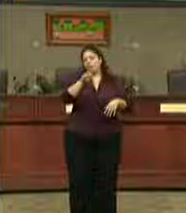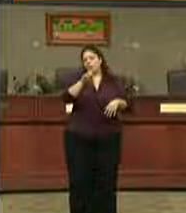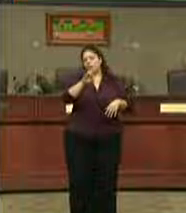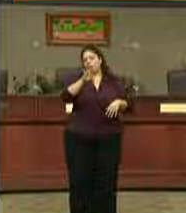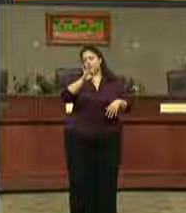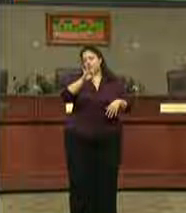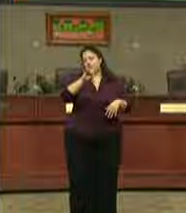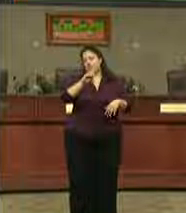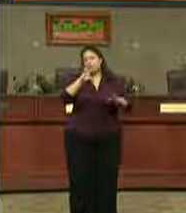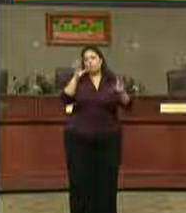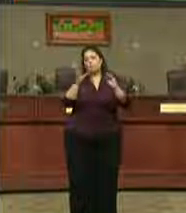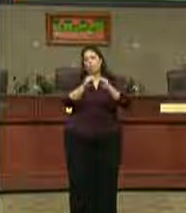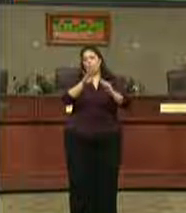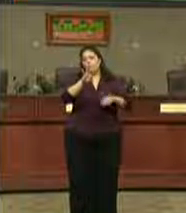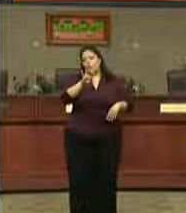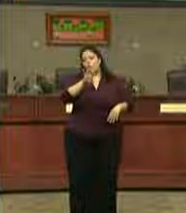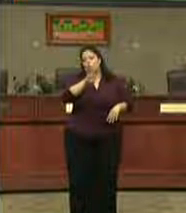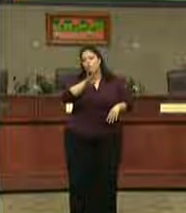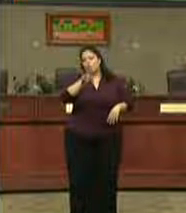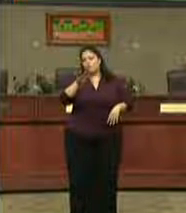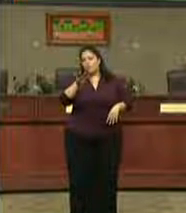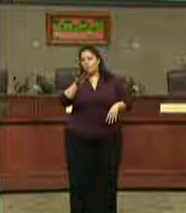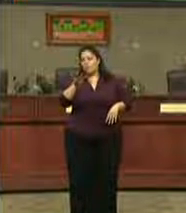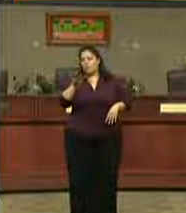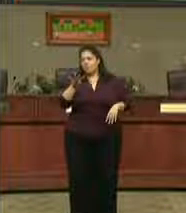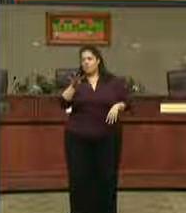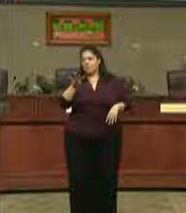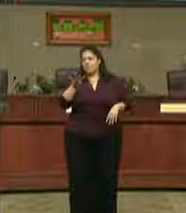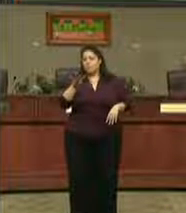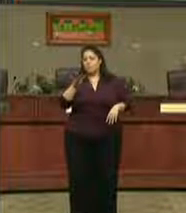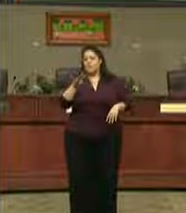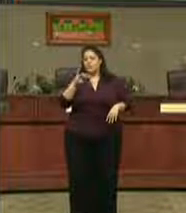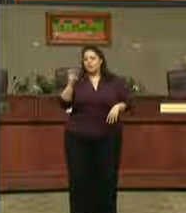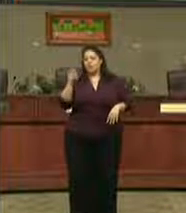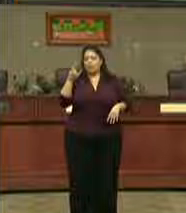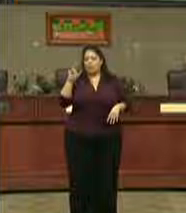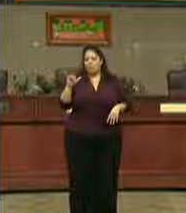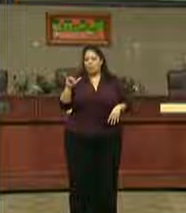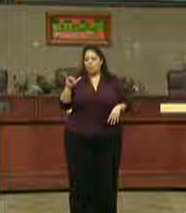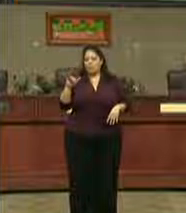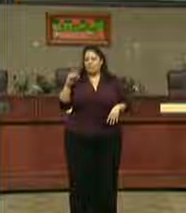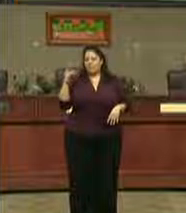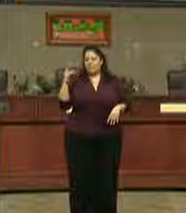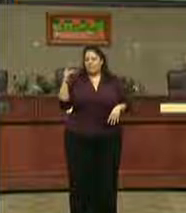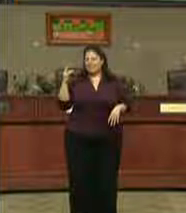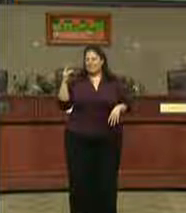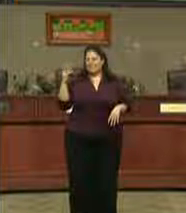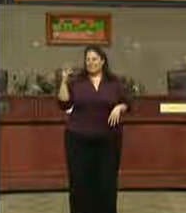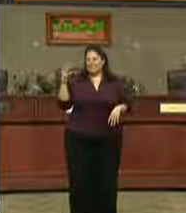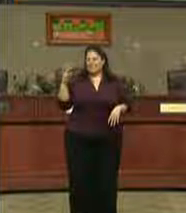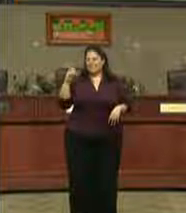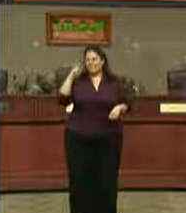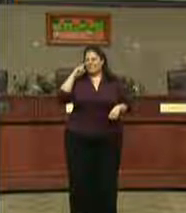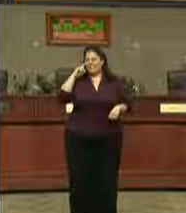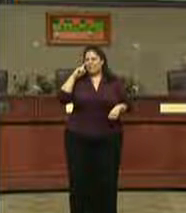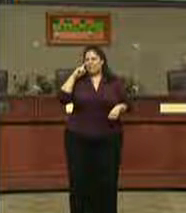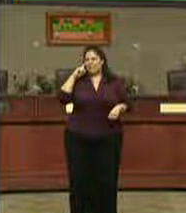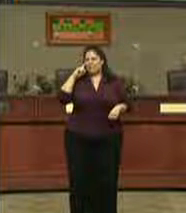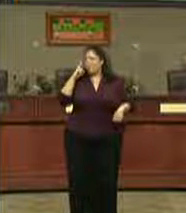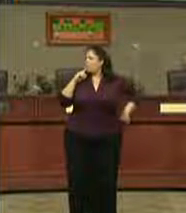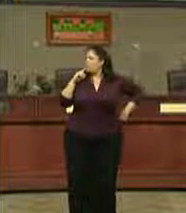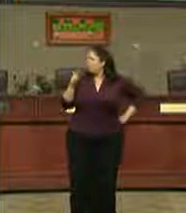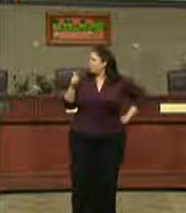for 444 that we have in January 16, I believe it, or 26. I don't